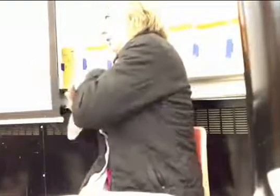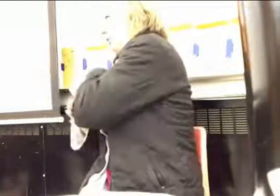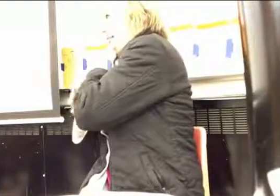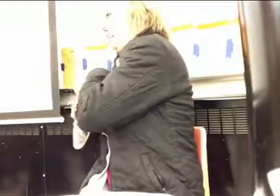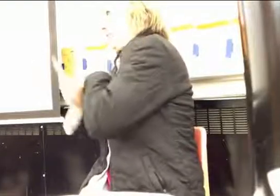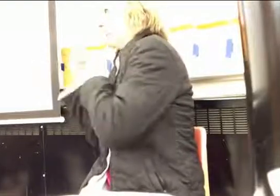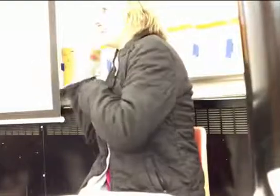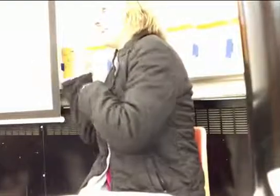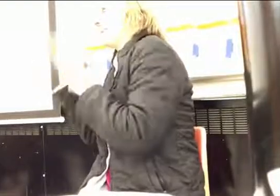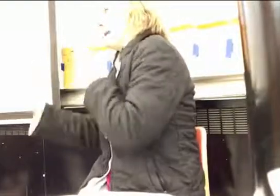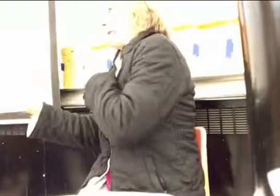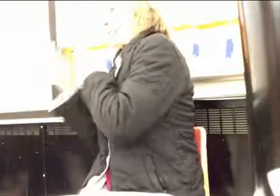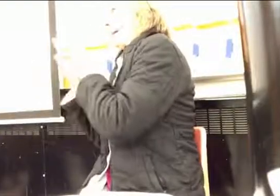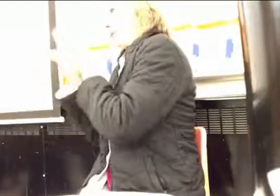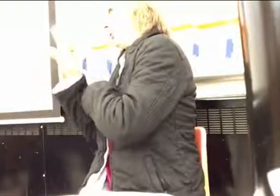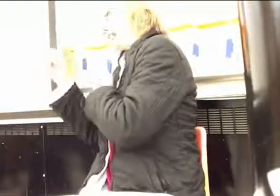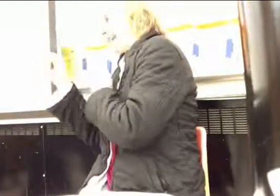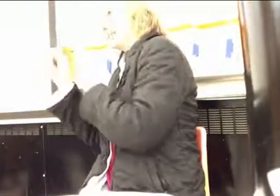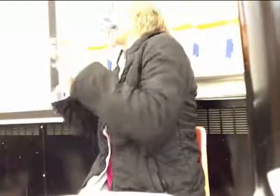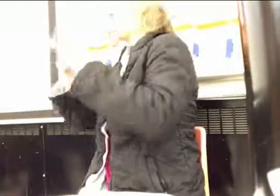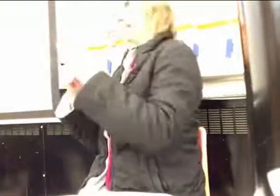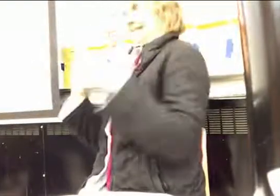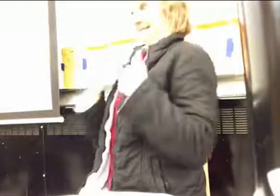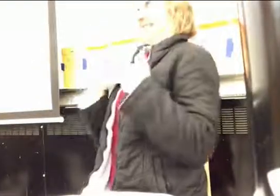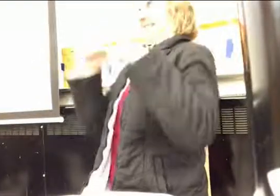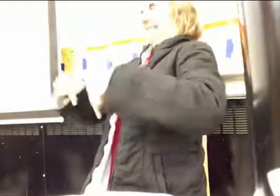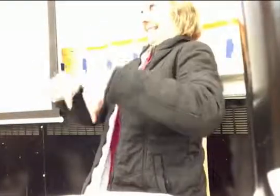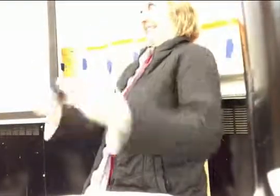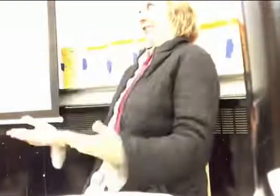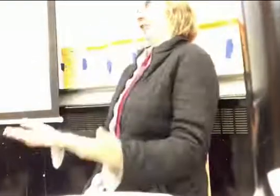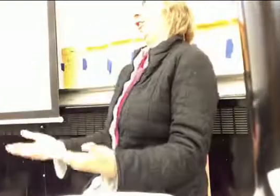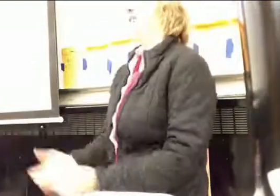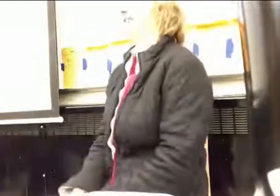happens. But anyways, Kazakhstan.